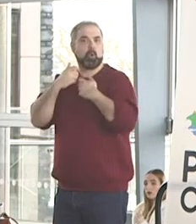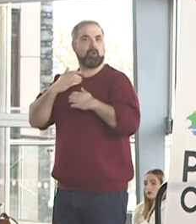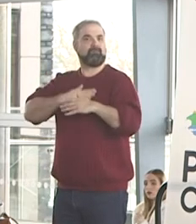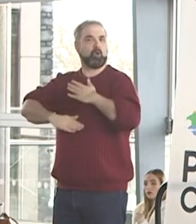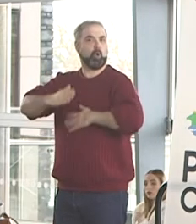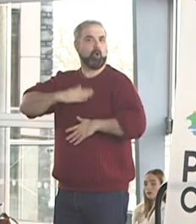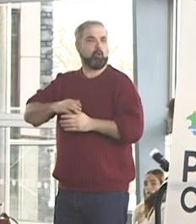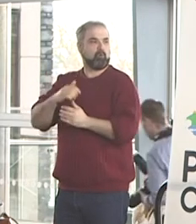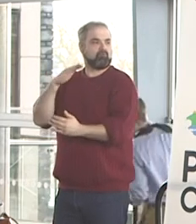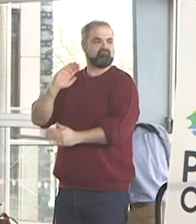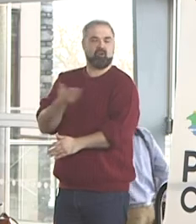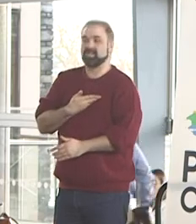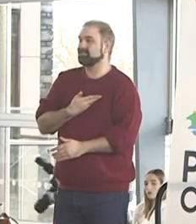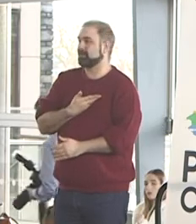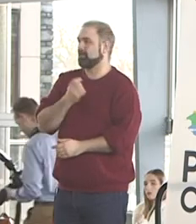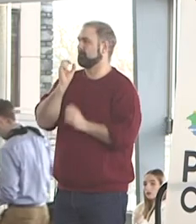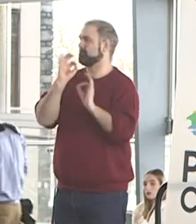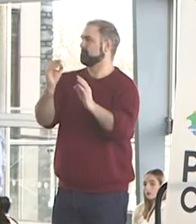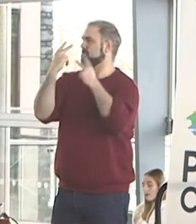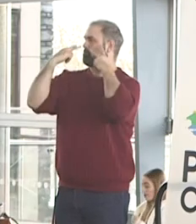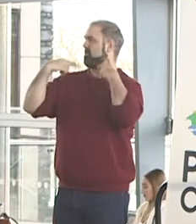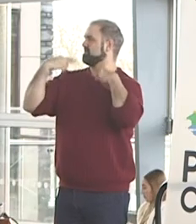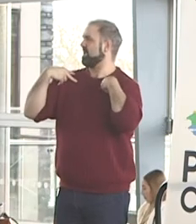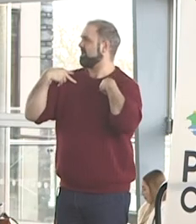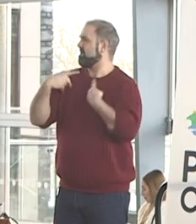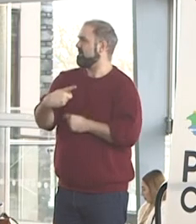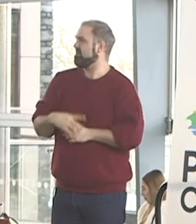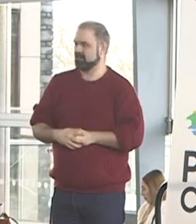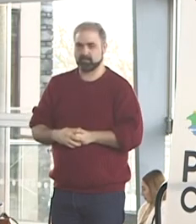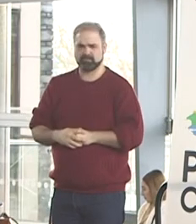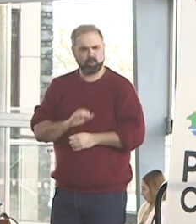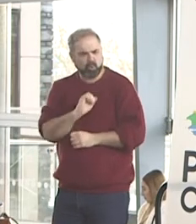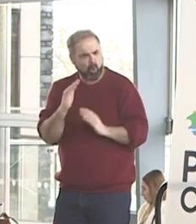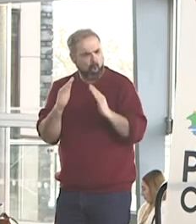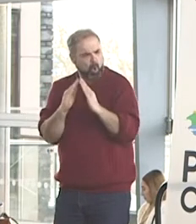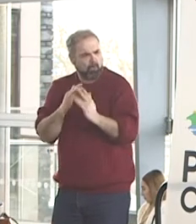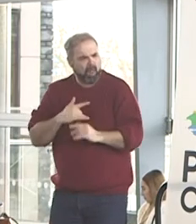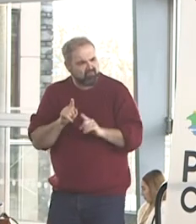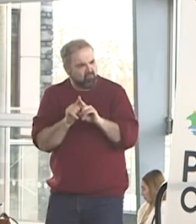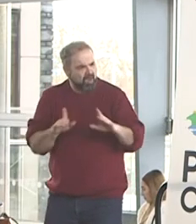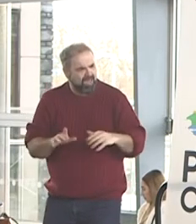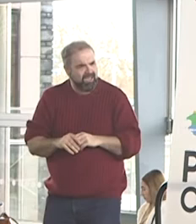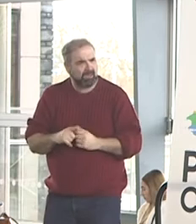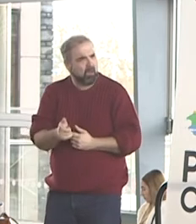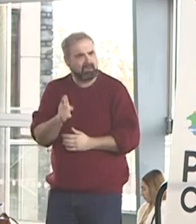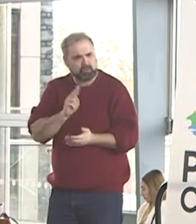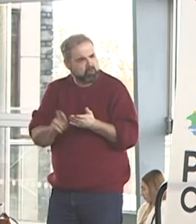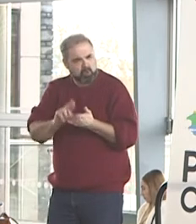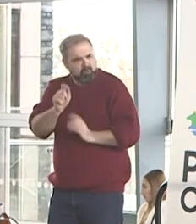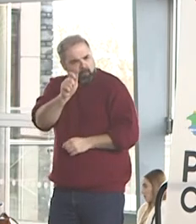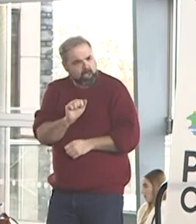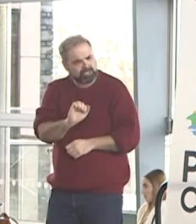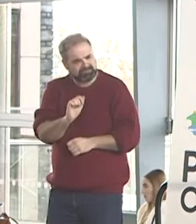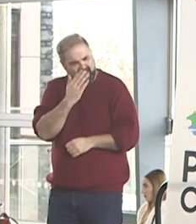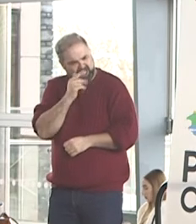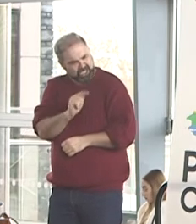Ashman. Well, we'll get on to that, but tell us a little bit about your home life, because it's unusual for someone at that time to